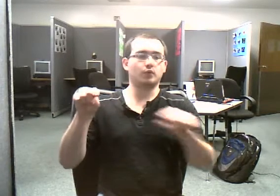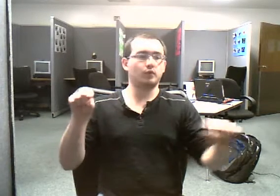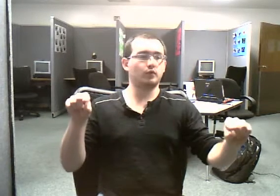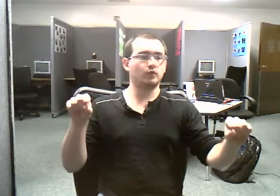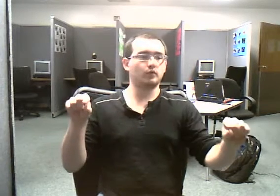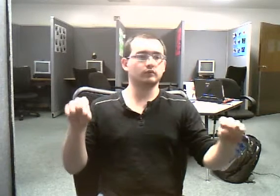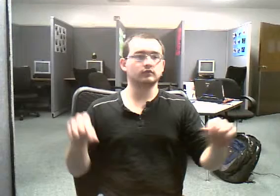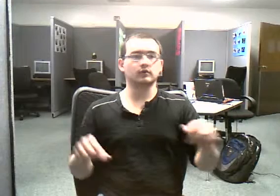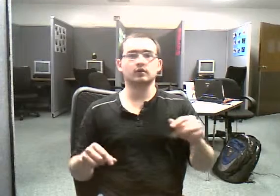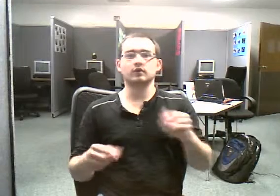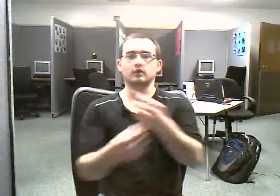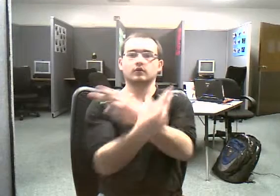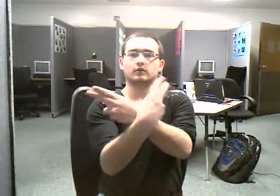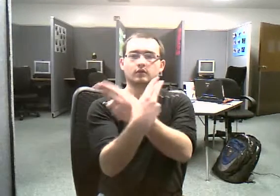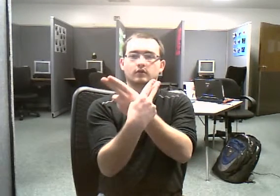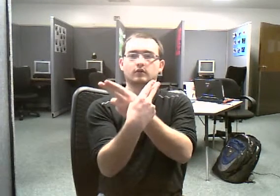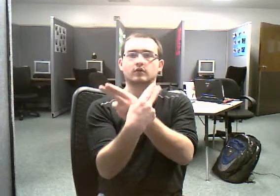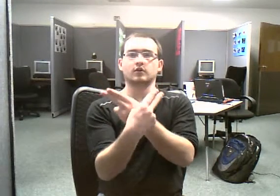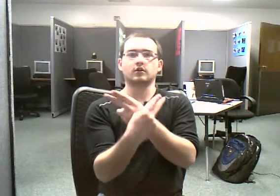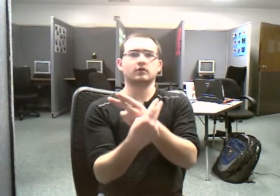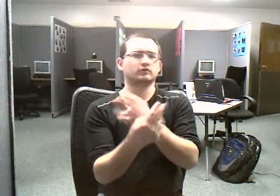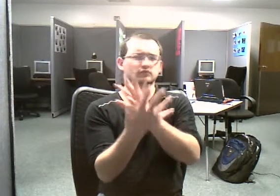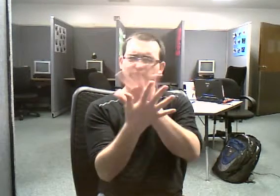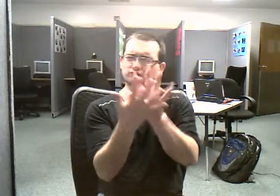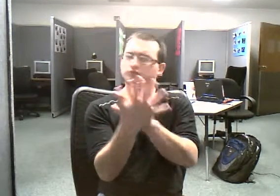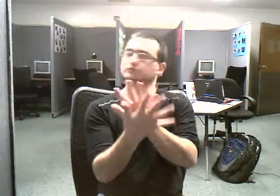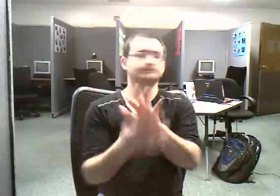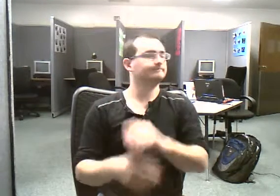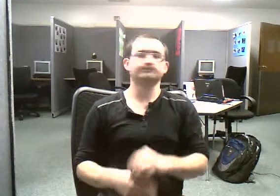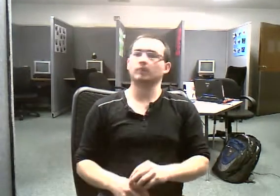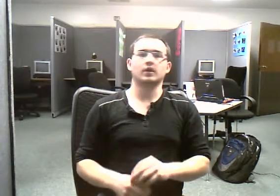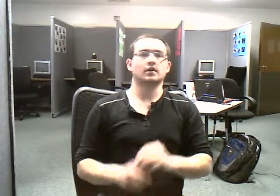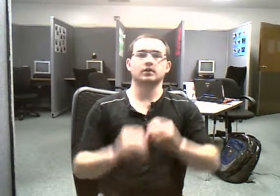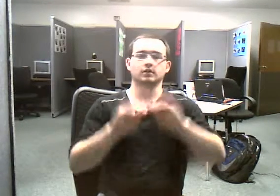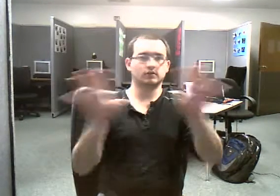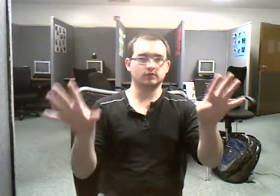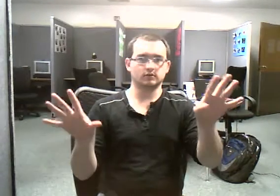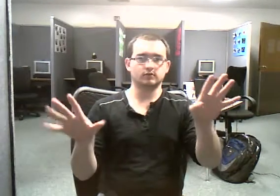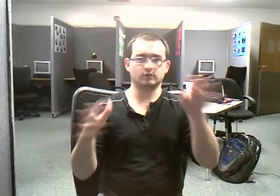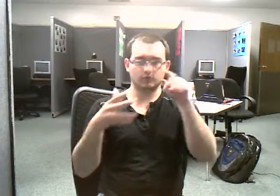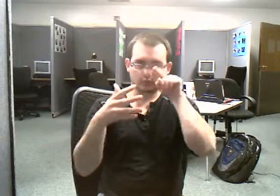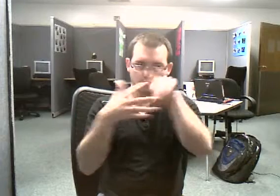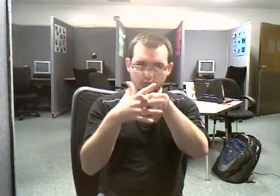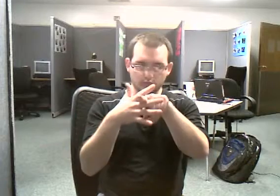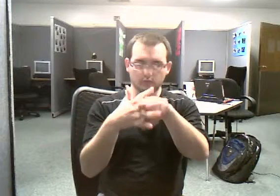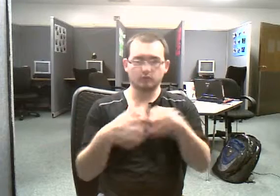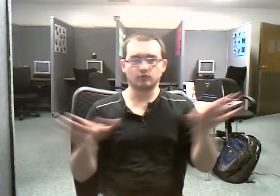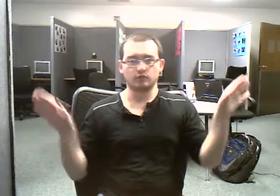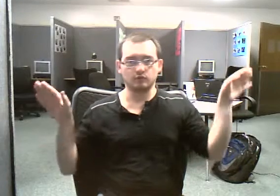looks entirely different from the nymphal stage. So it sits on the water for a minute, drying its wings, and